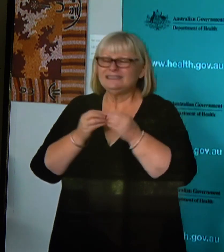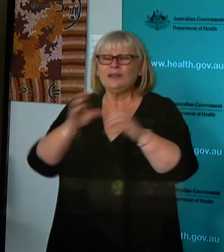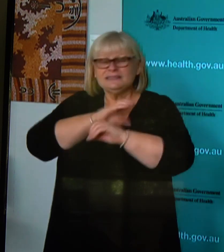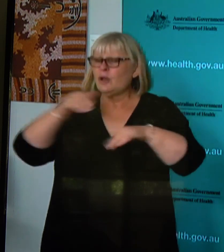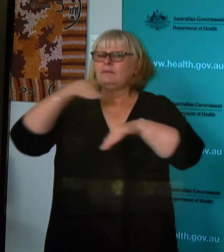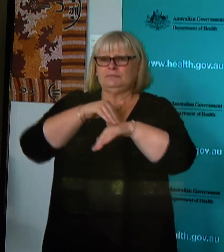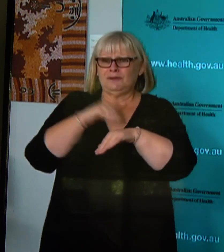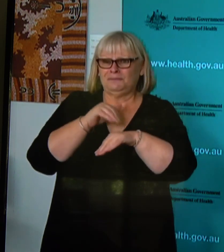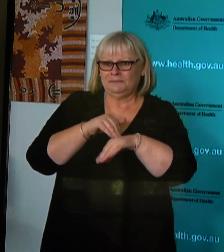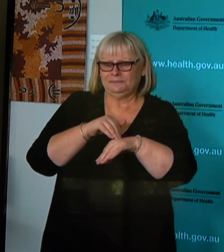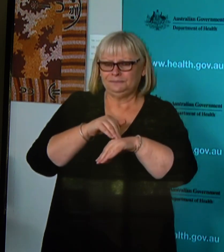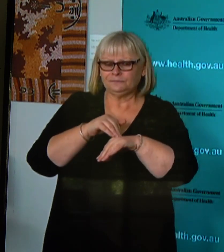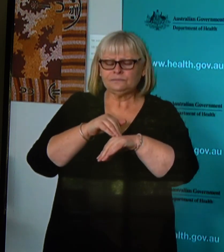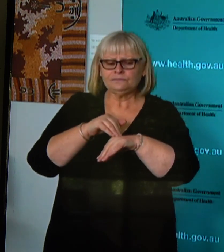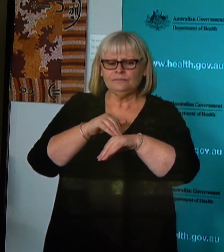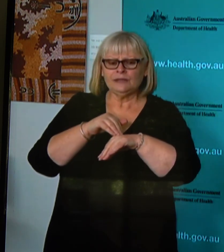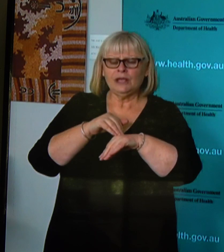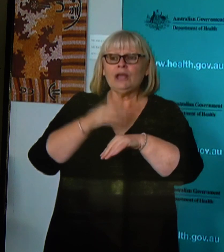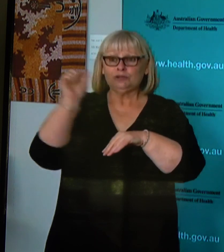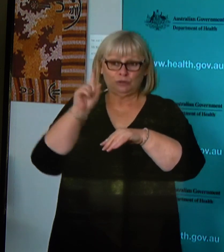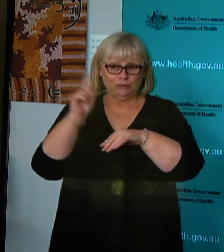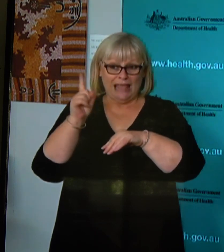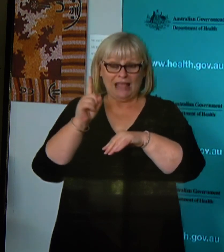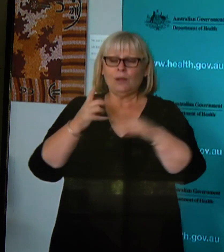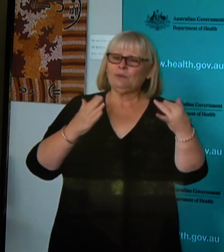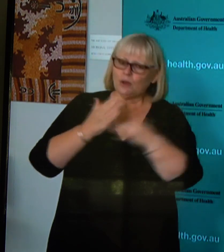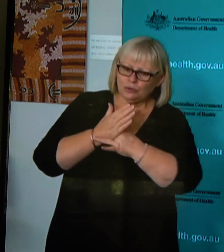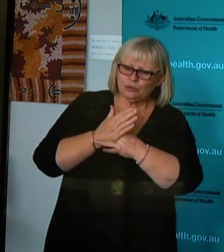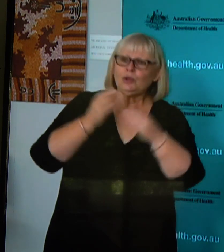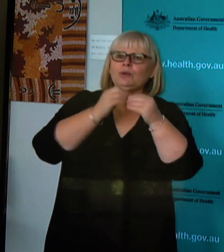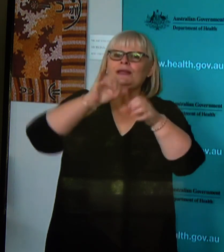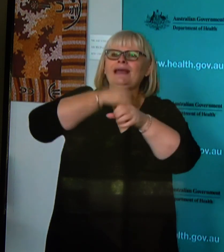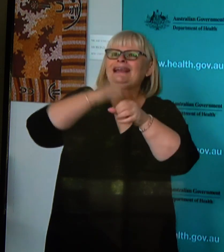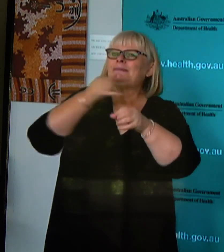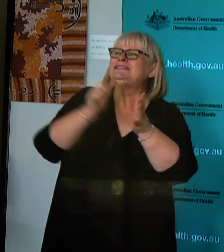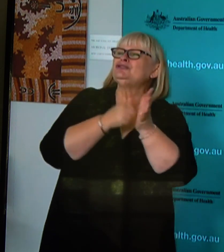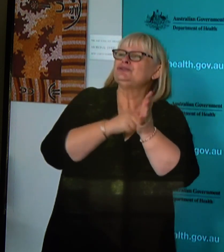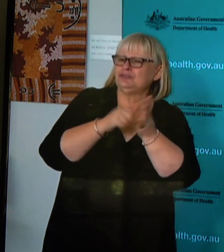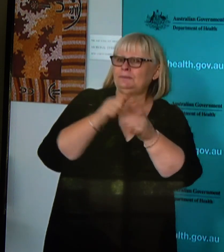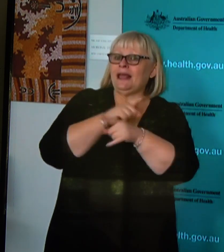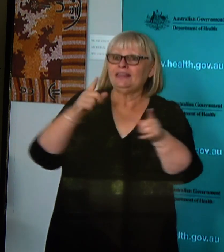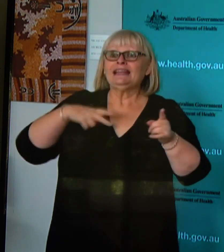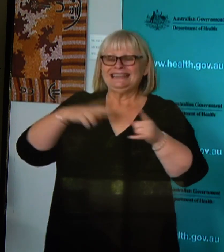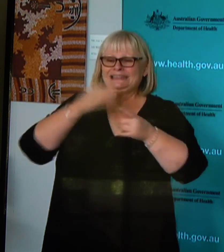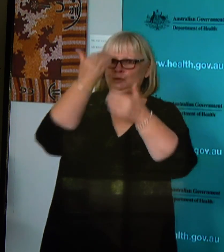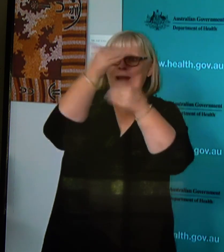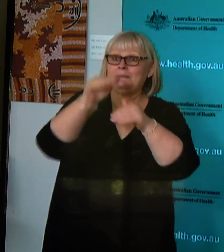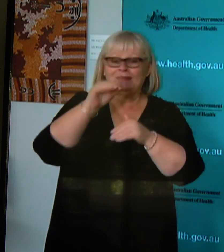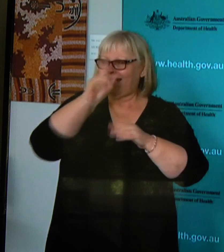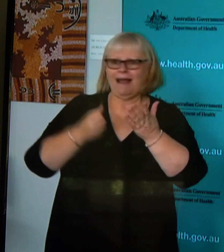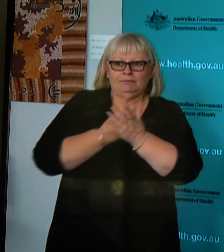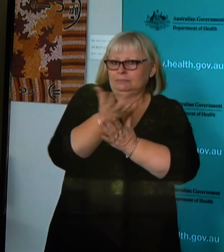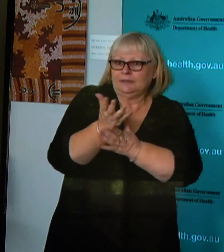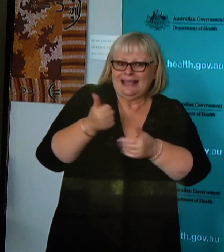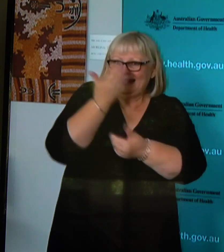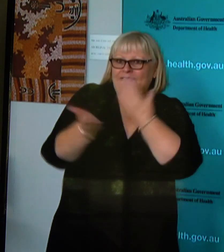And so we have today worked through with pharmacists that they will be required to limit dispensing